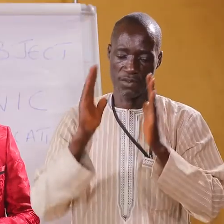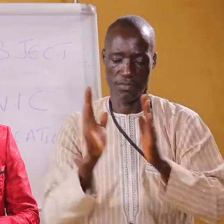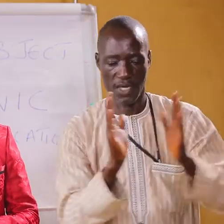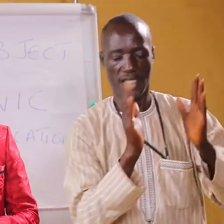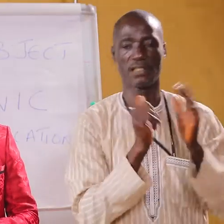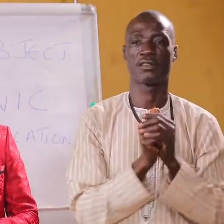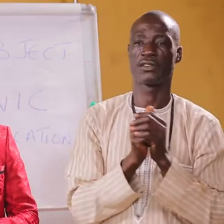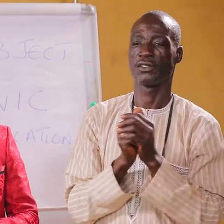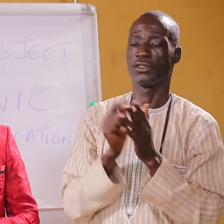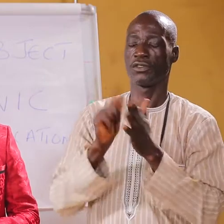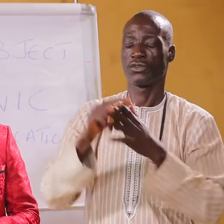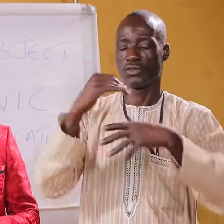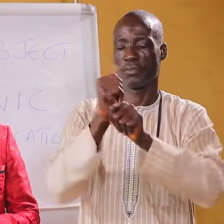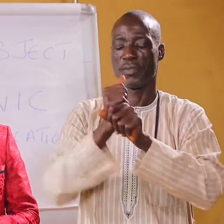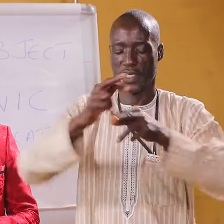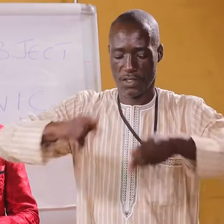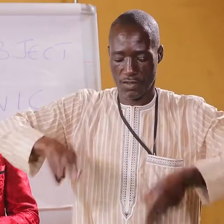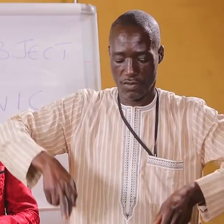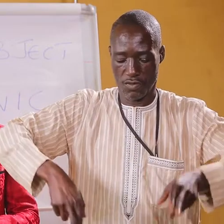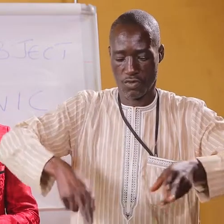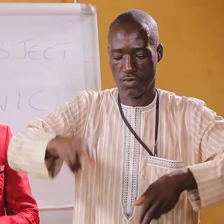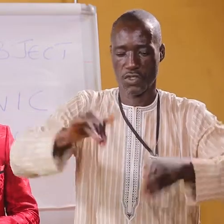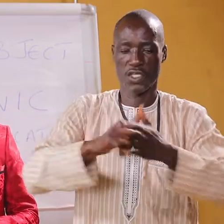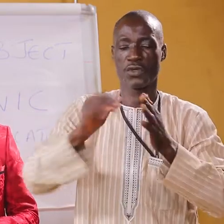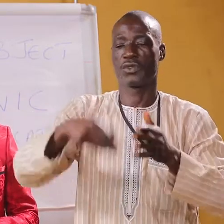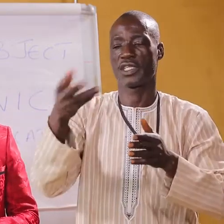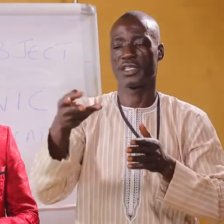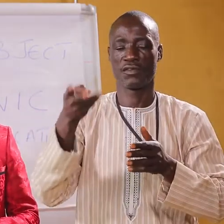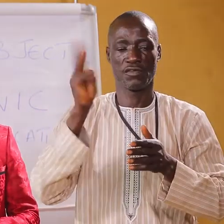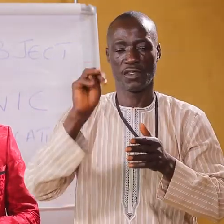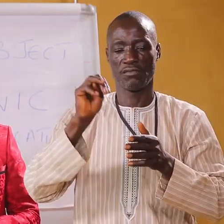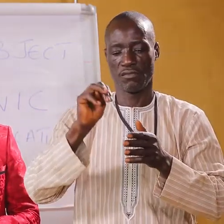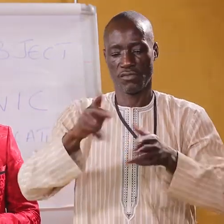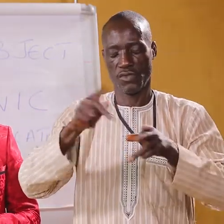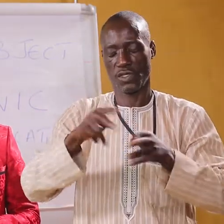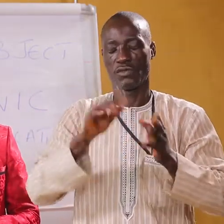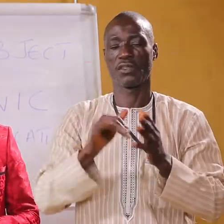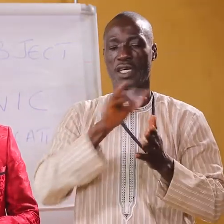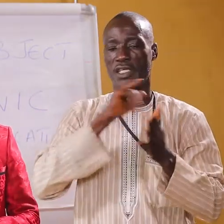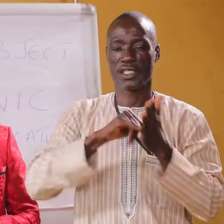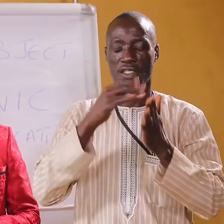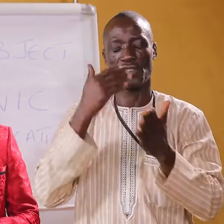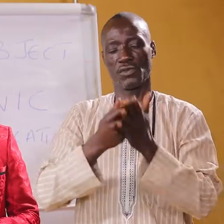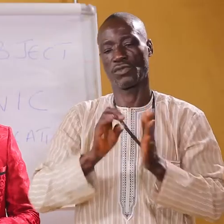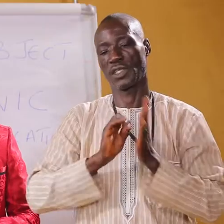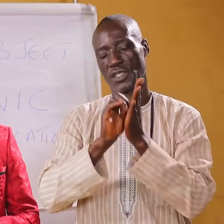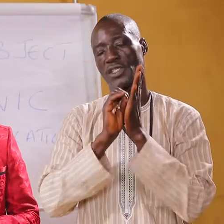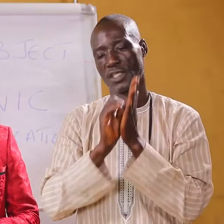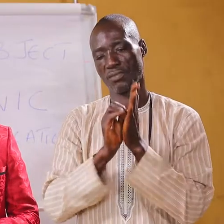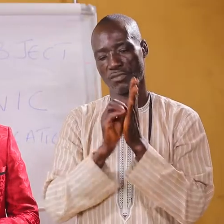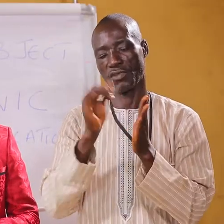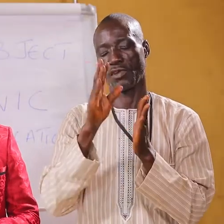can construct a road that will give access to the community. This is a very good example of